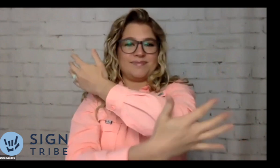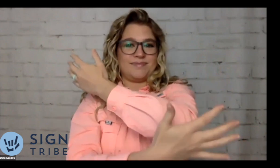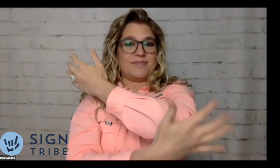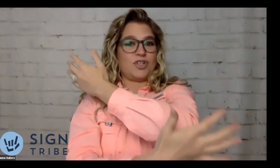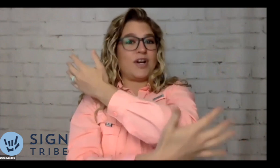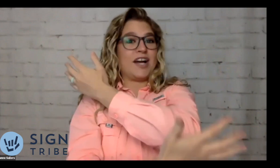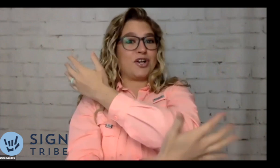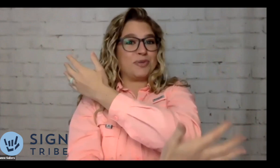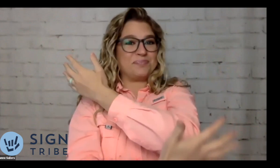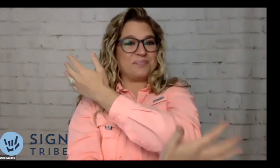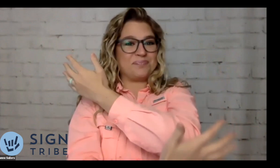cracker.